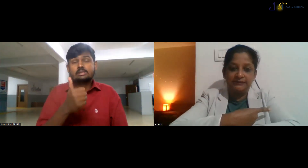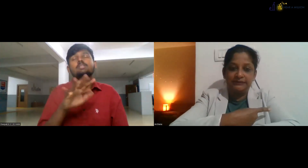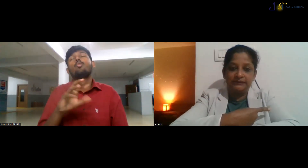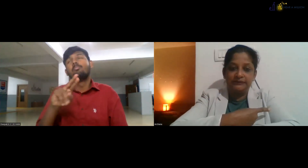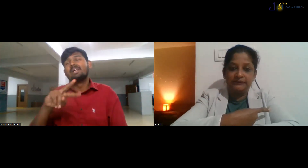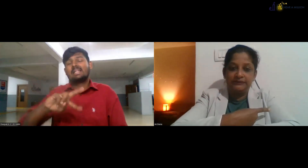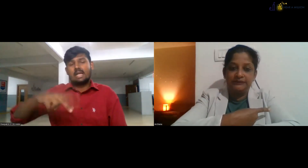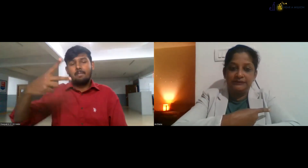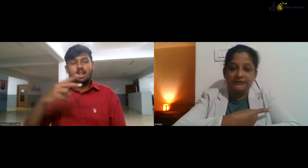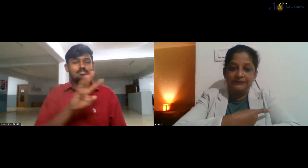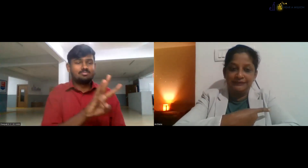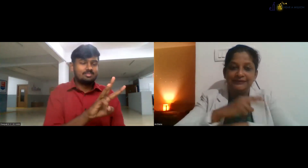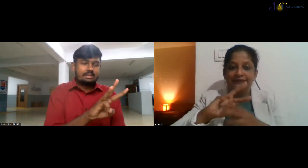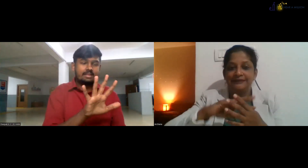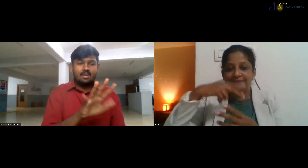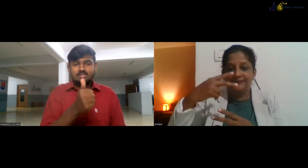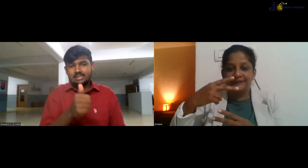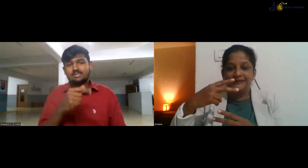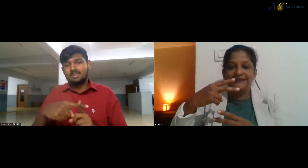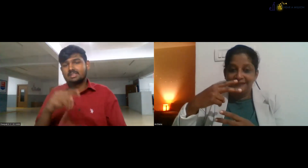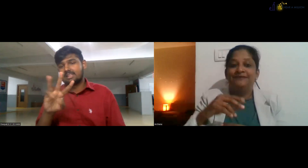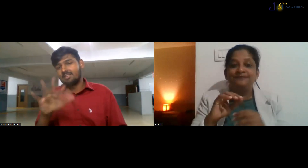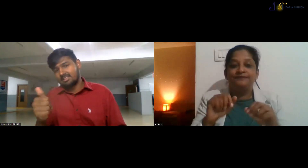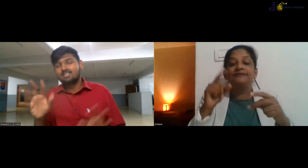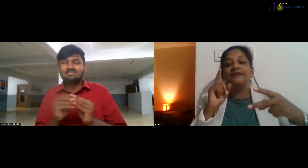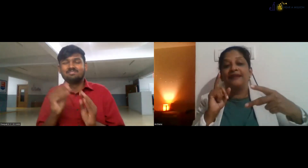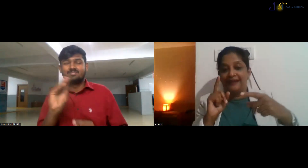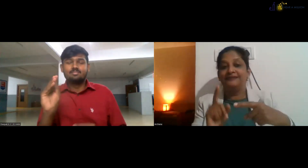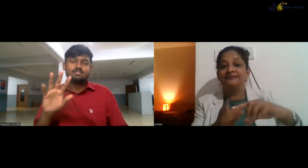So it will require 650 days to travel. Oh yeah,